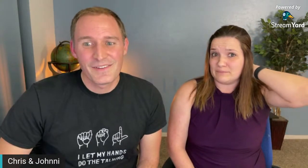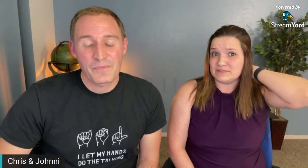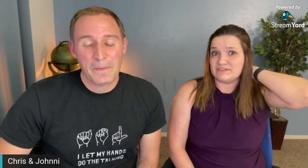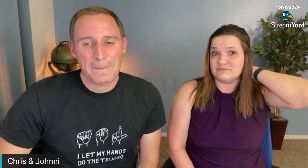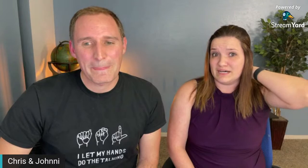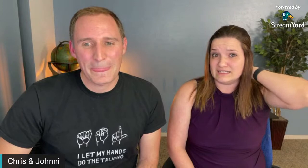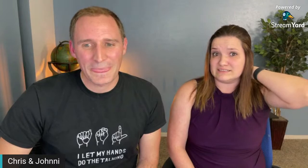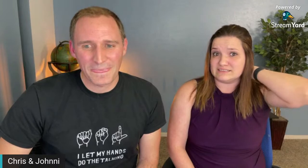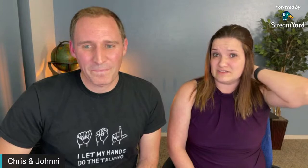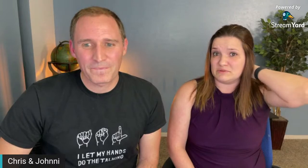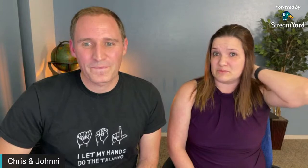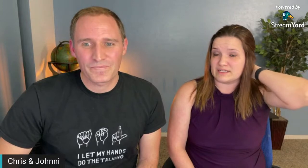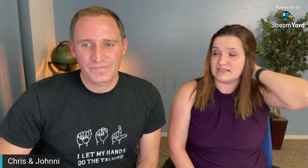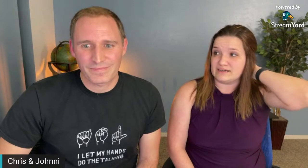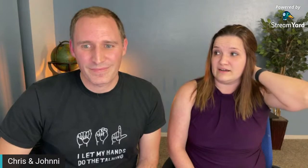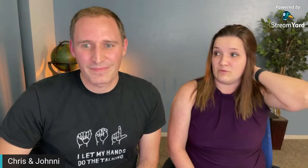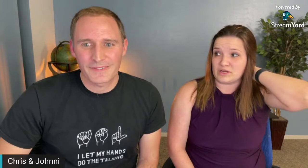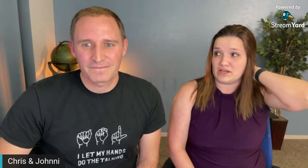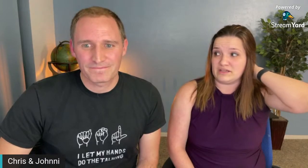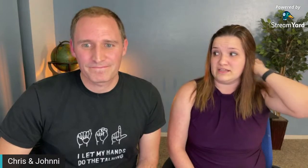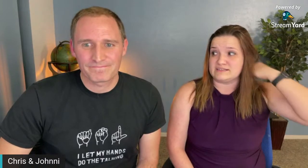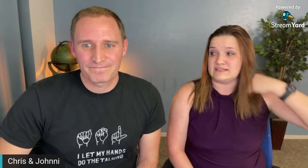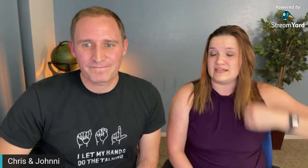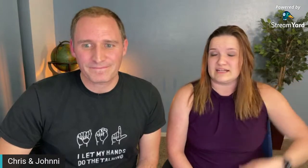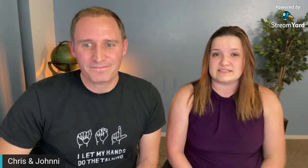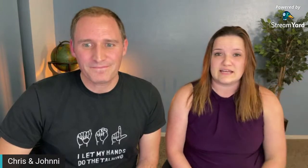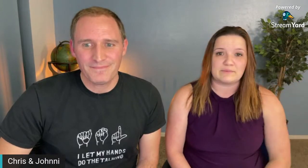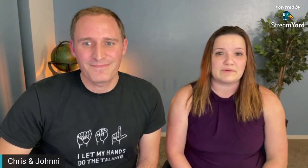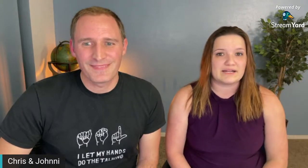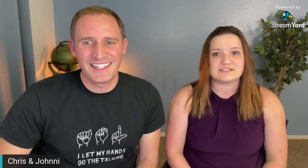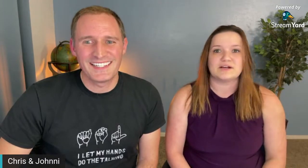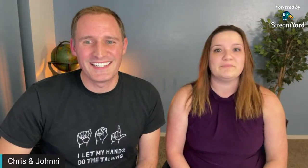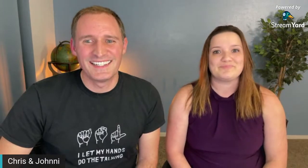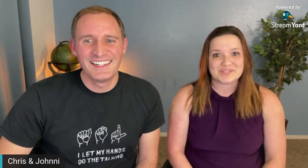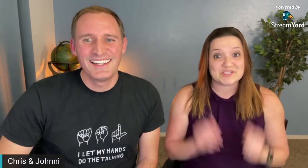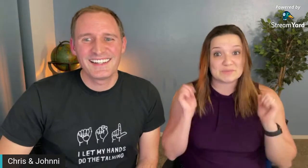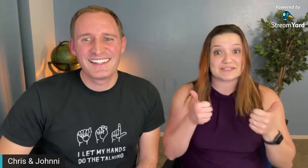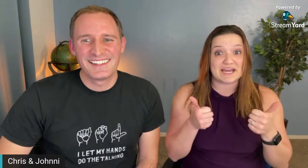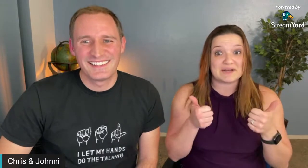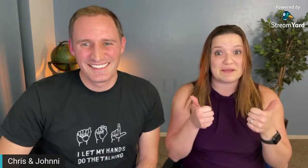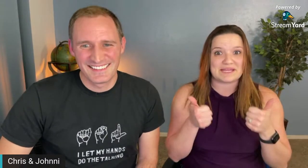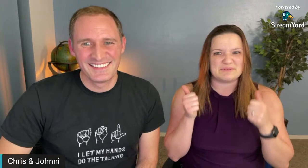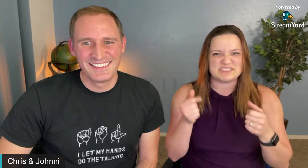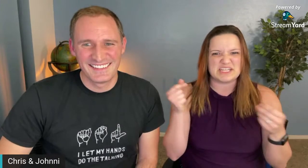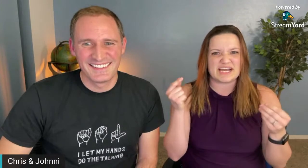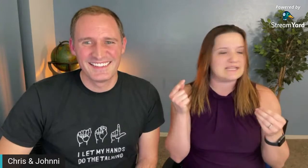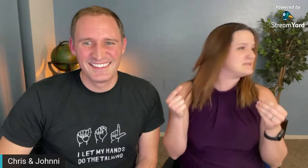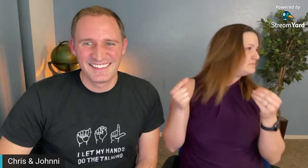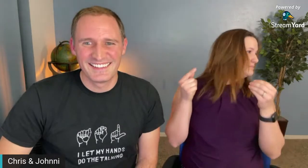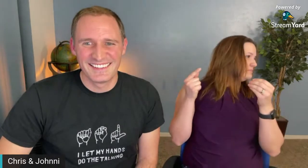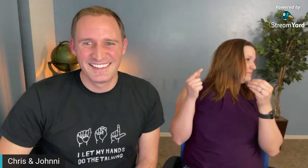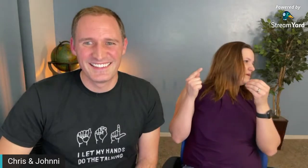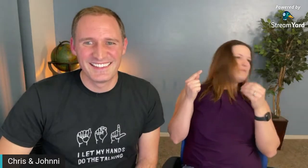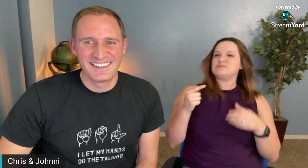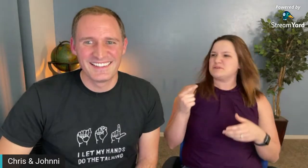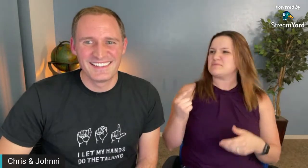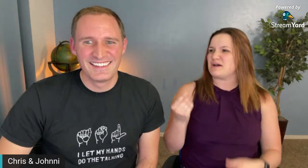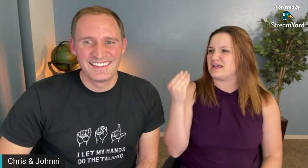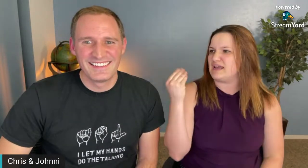couple of months. You've been working on this and getting it set up and ready. So super excited about that. We'll tell you guys. Yeah, we could probably announce